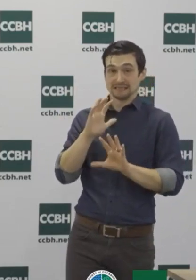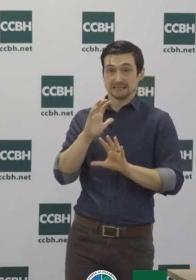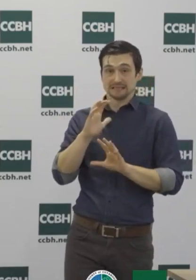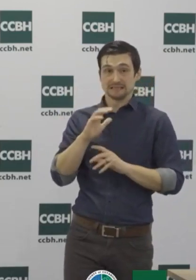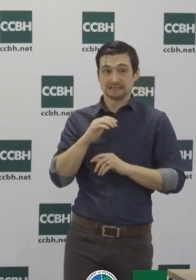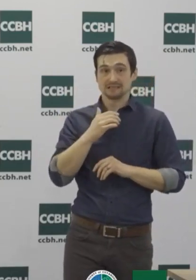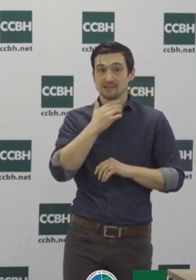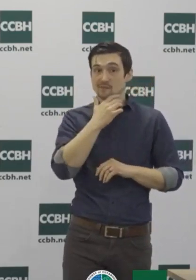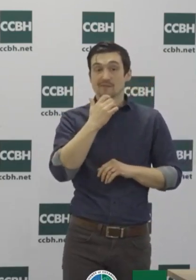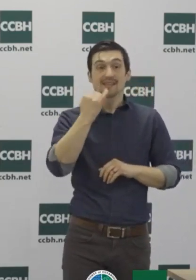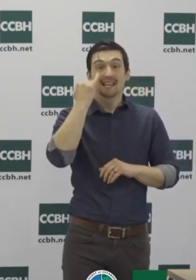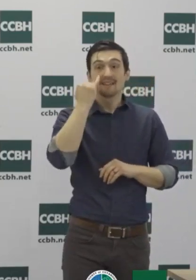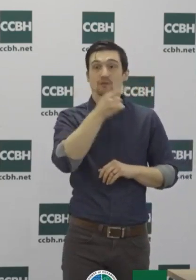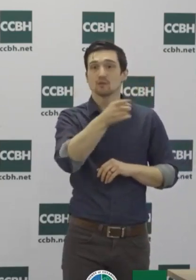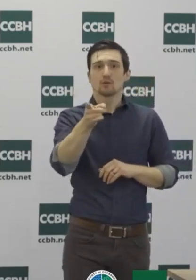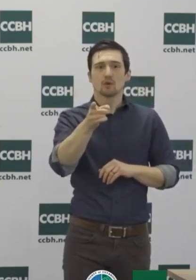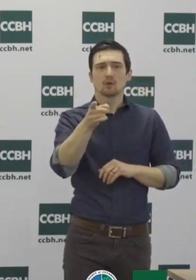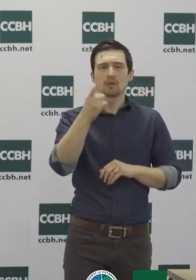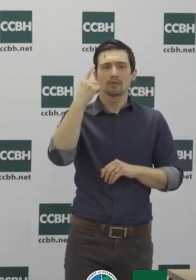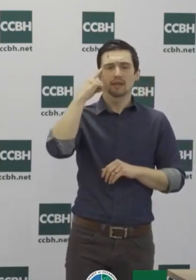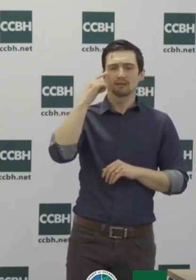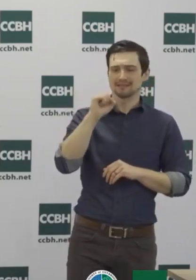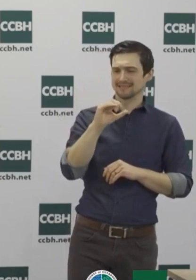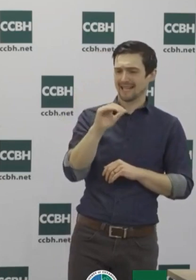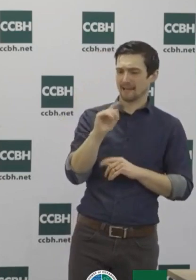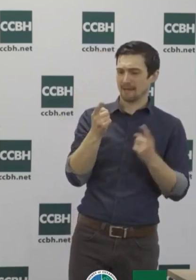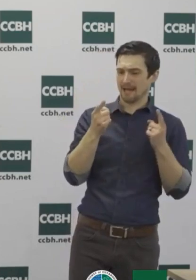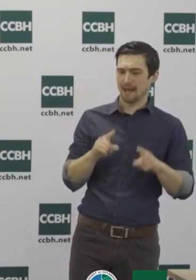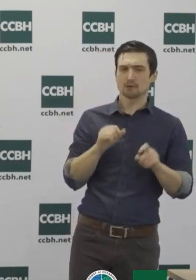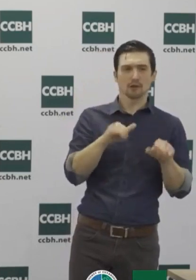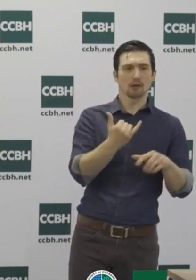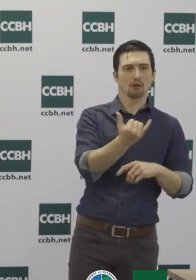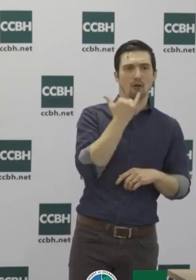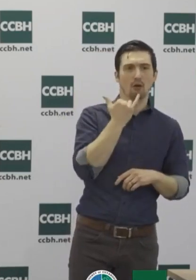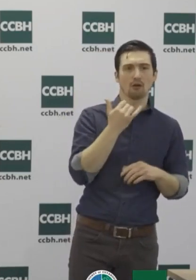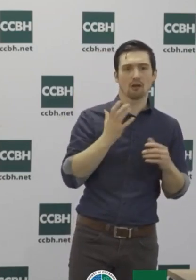they can call our main number, which is